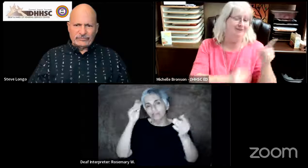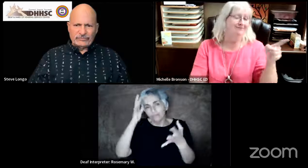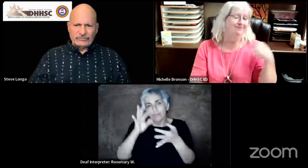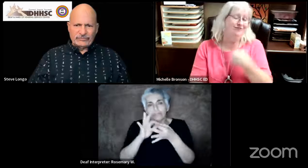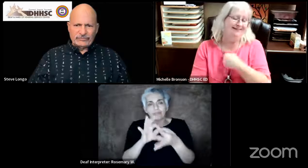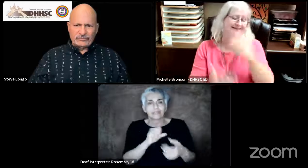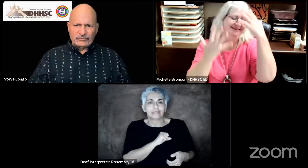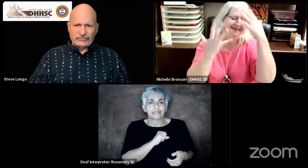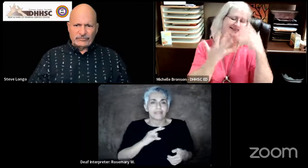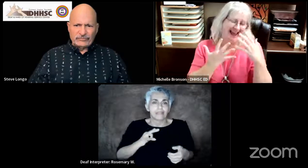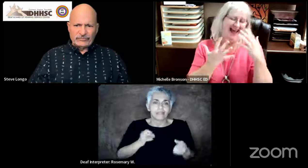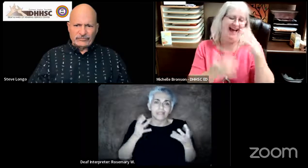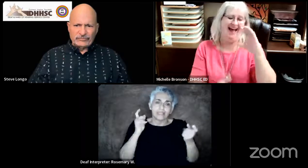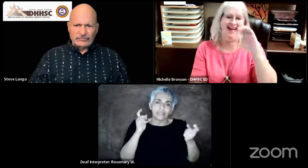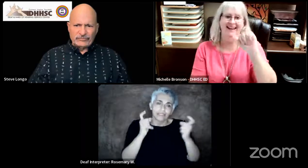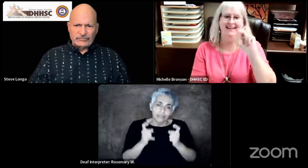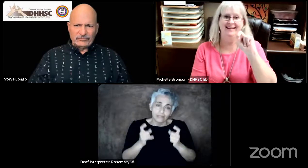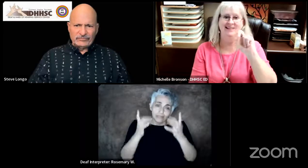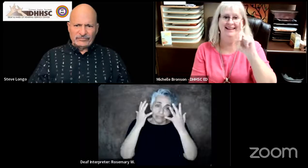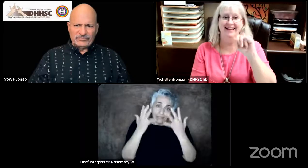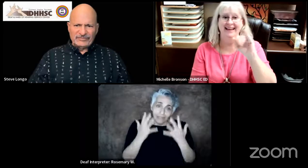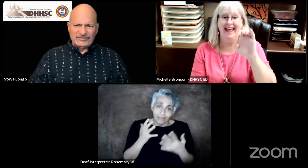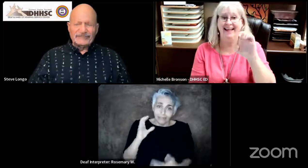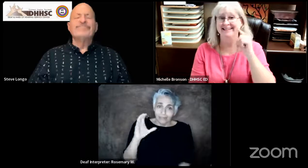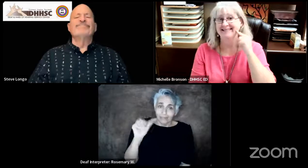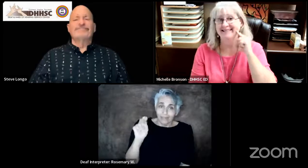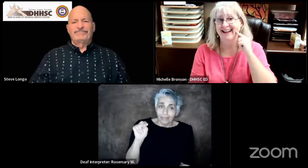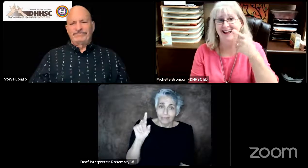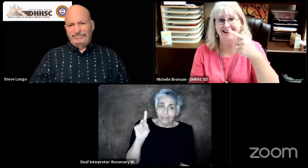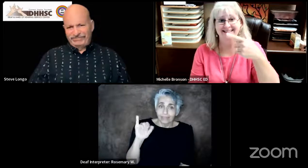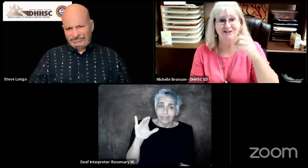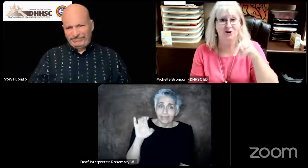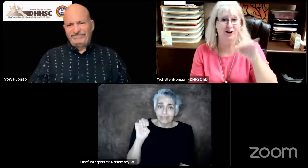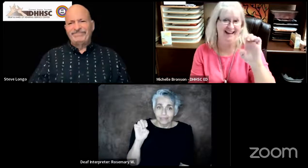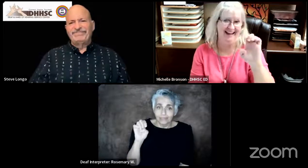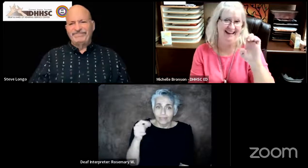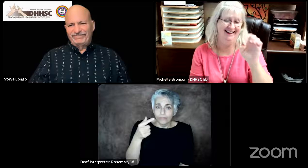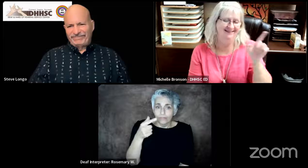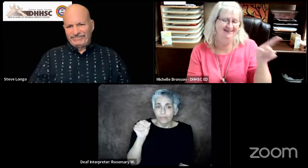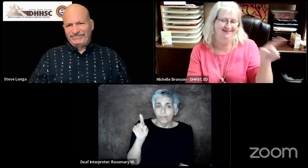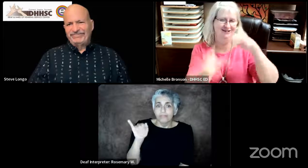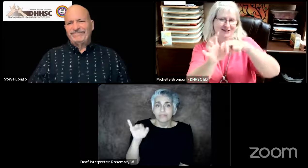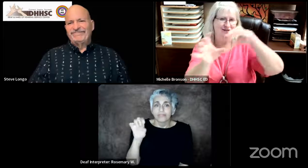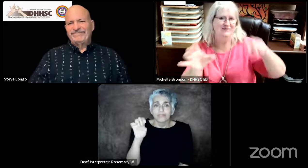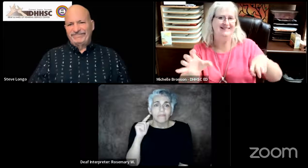Staffing updates. We've had some changes. We sadly